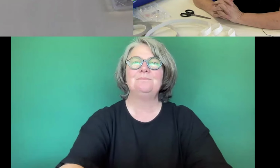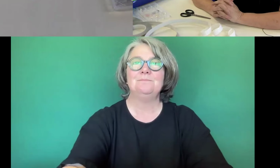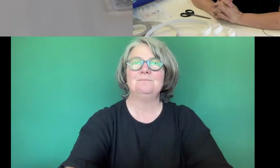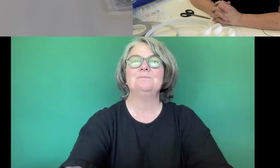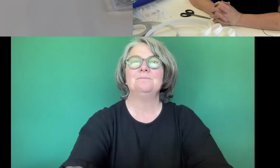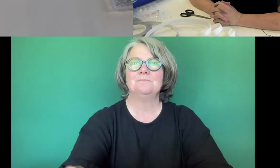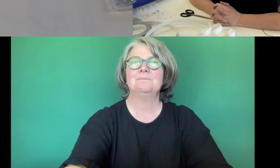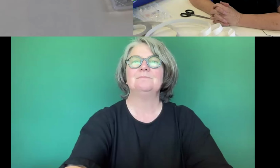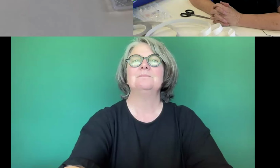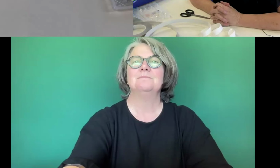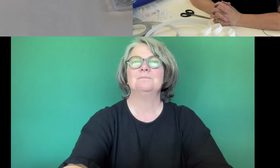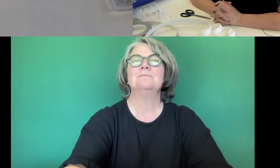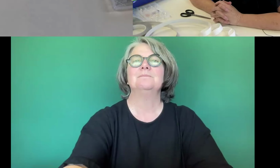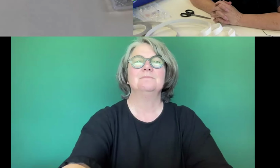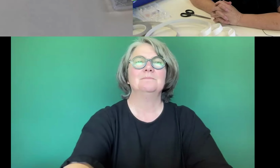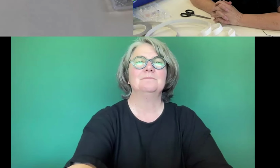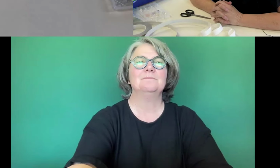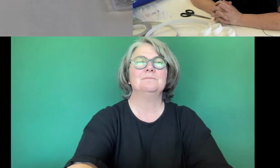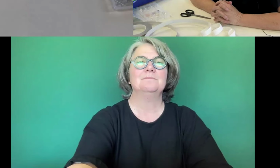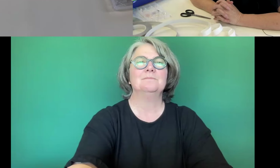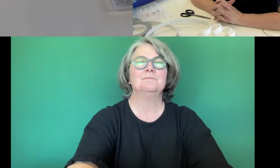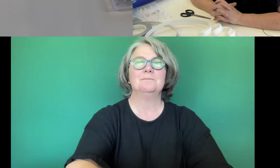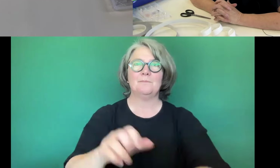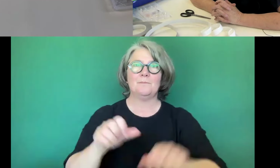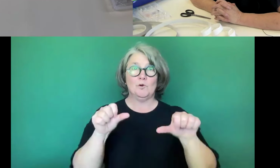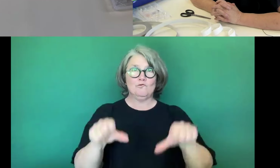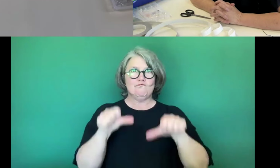Okay, and we have our camera back online.